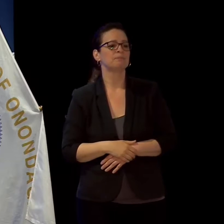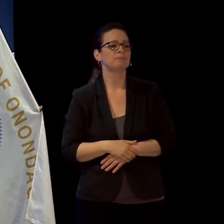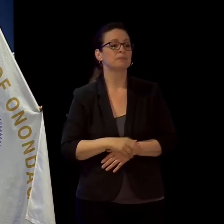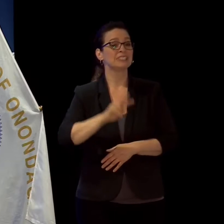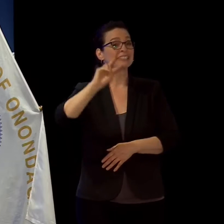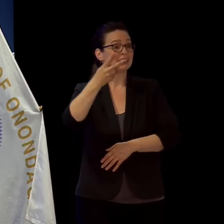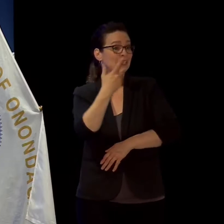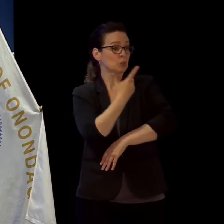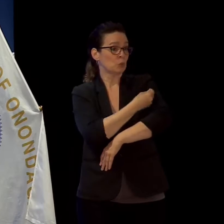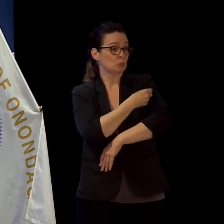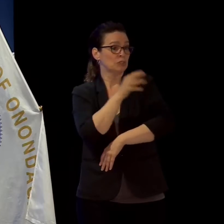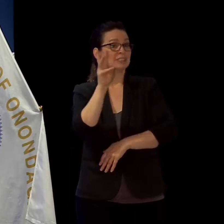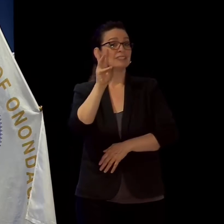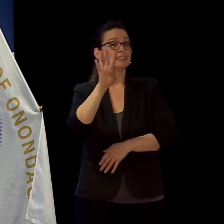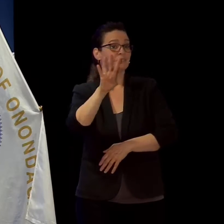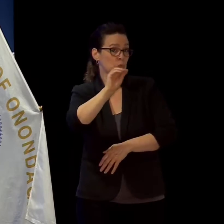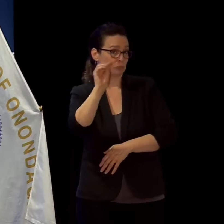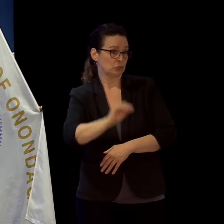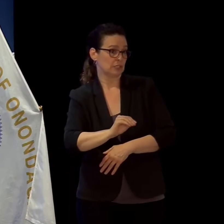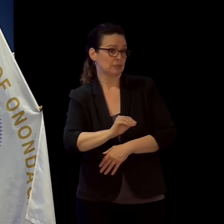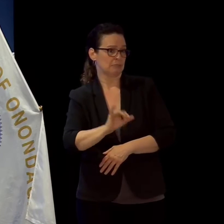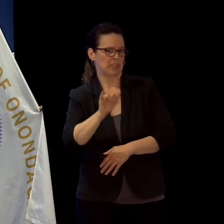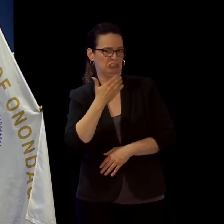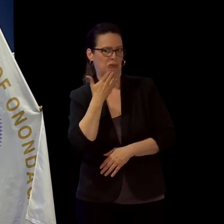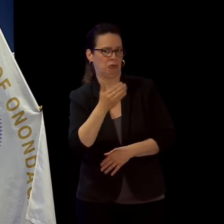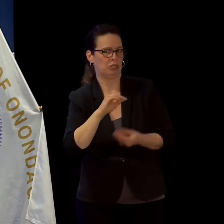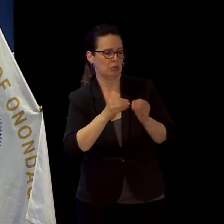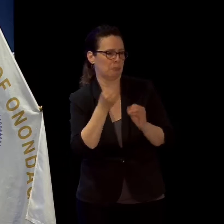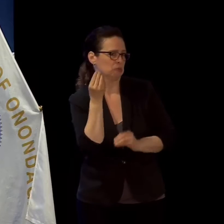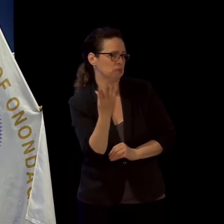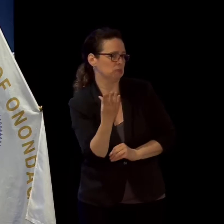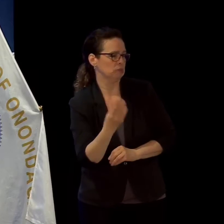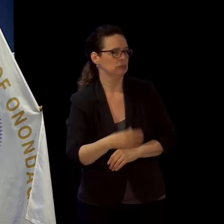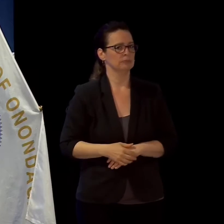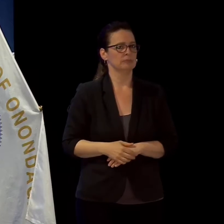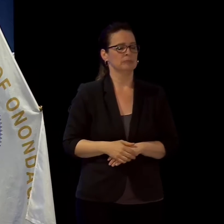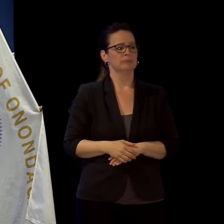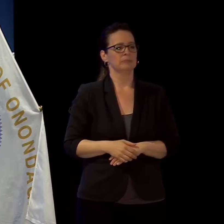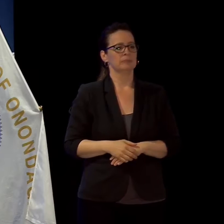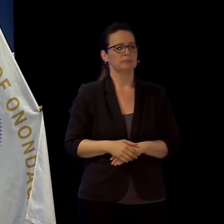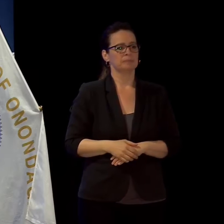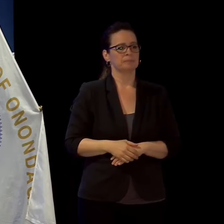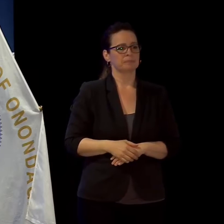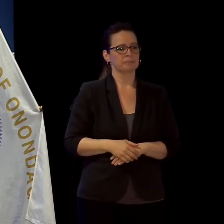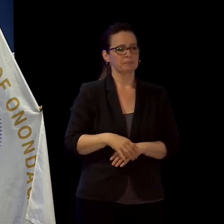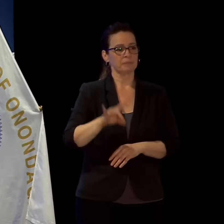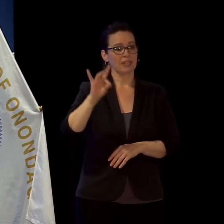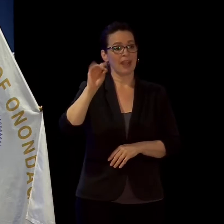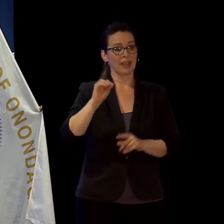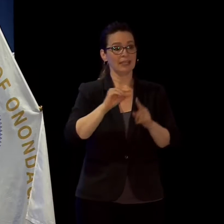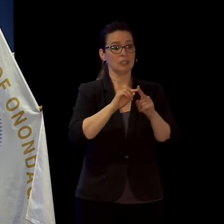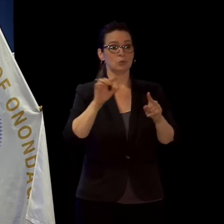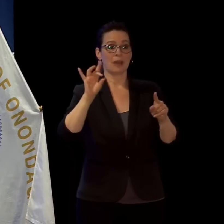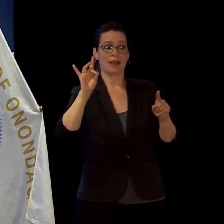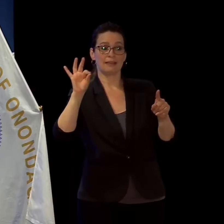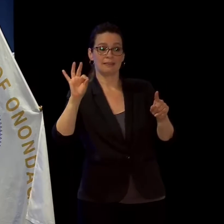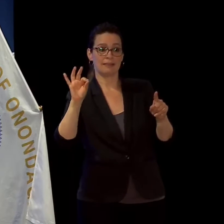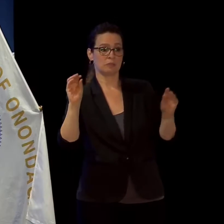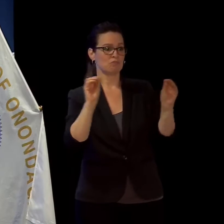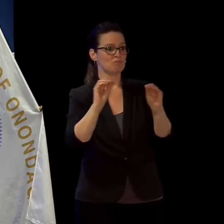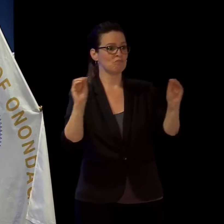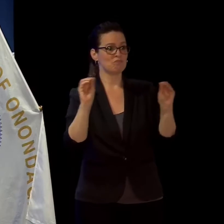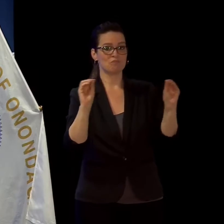To give you an, those are pretty good numbers, right? To give you an idea, we had nobody 80 to 89 today, and one person, so one case